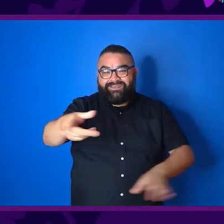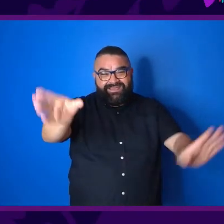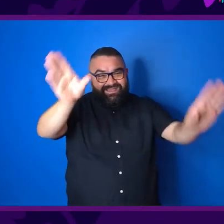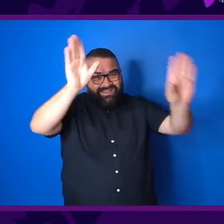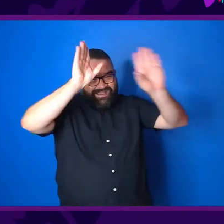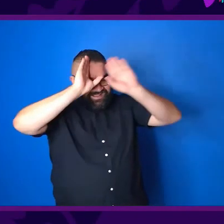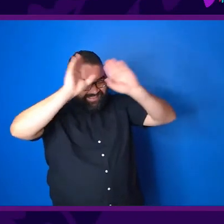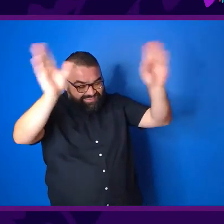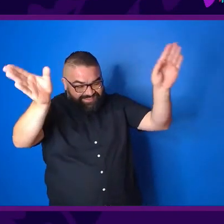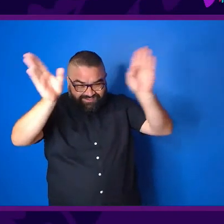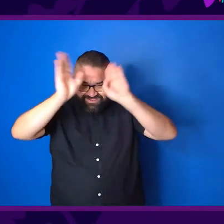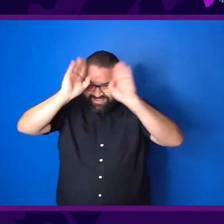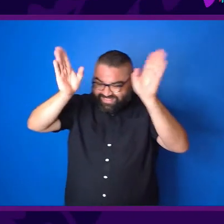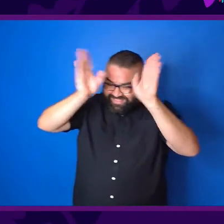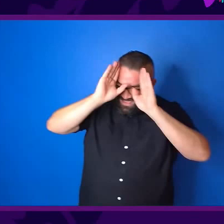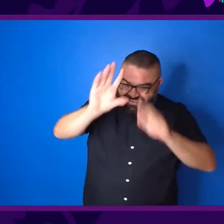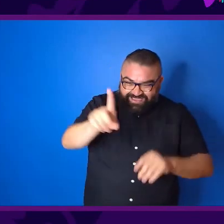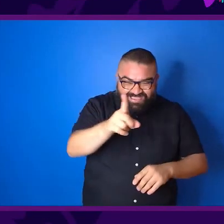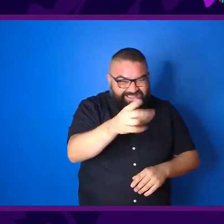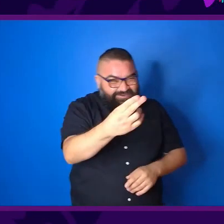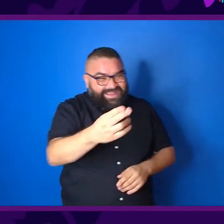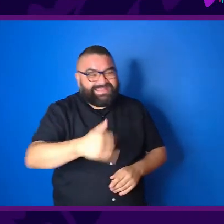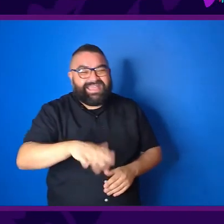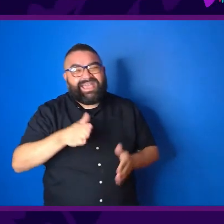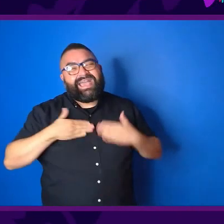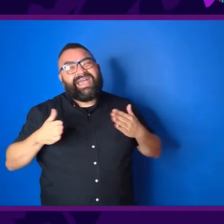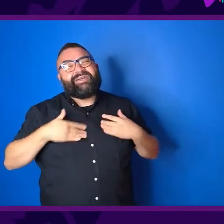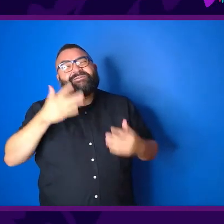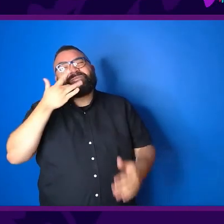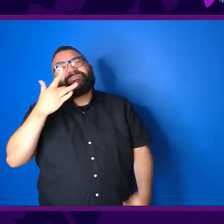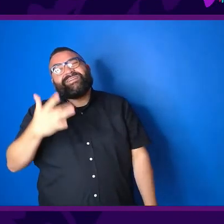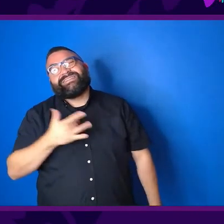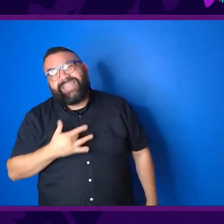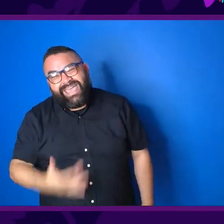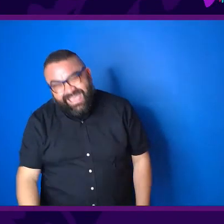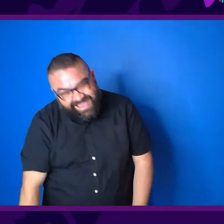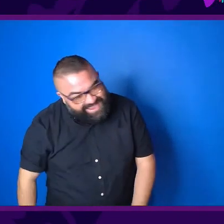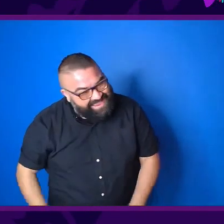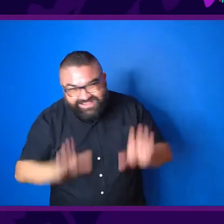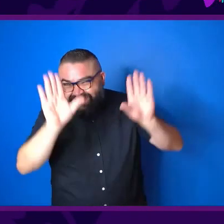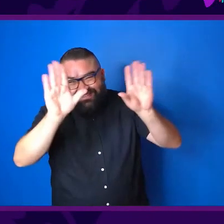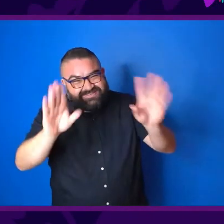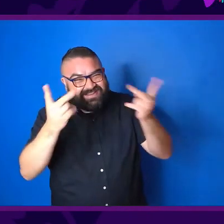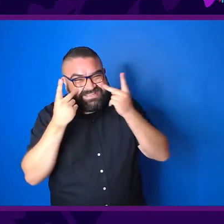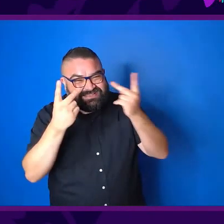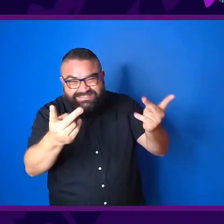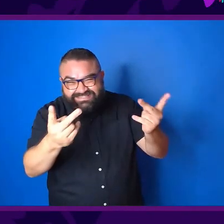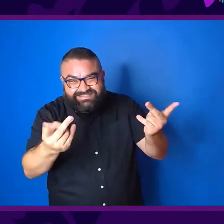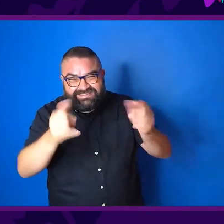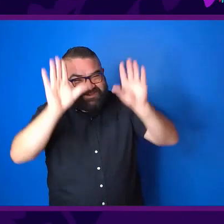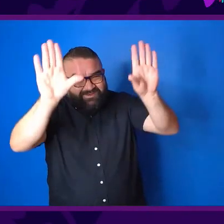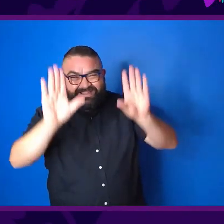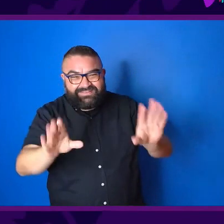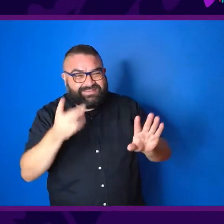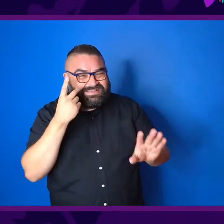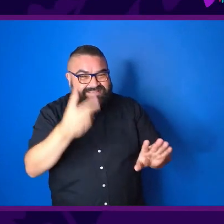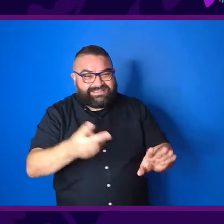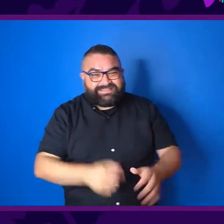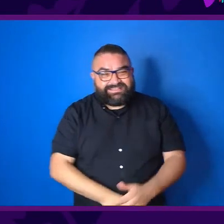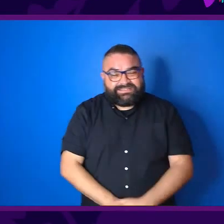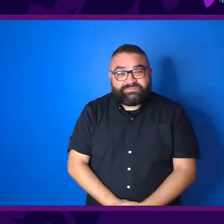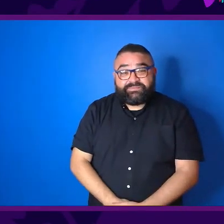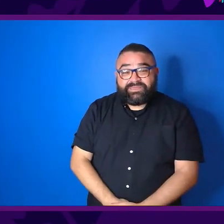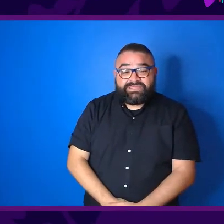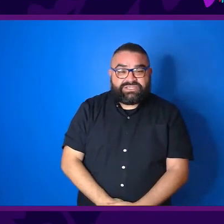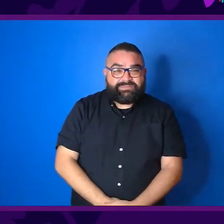Hello, Dolores. Happy birthday. It's so great to see you. You look wonderful. Absolutely. Thank you,